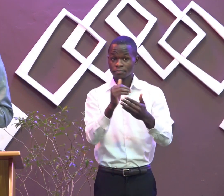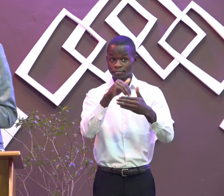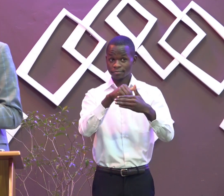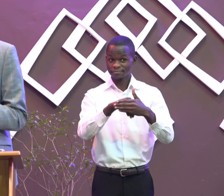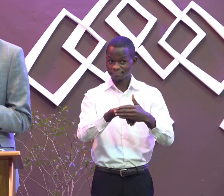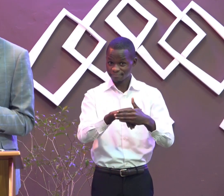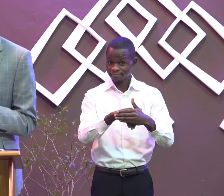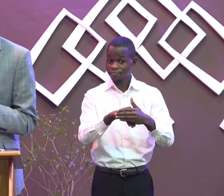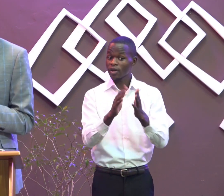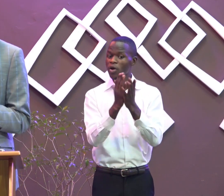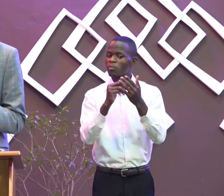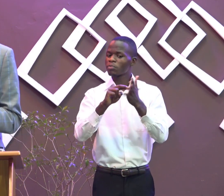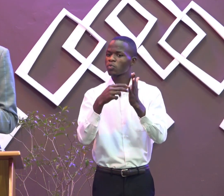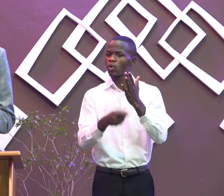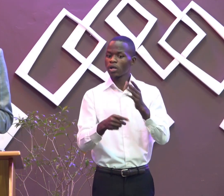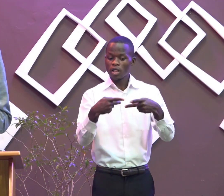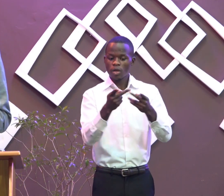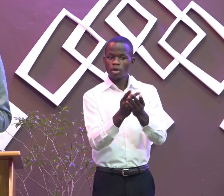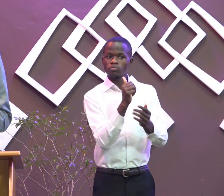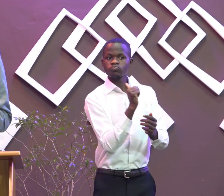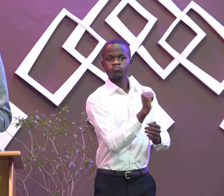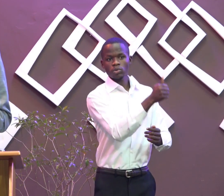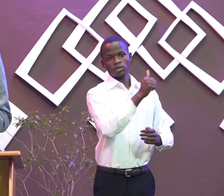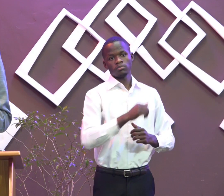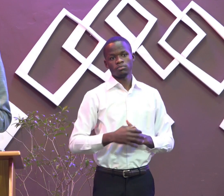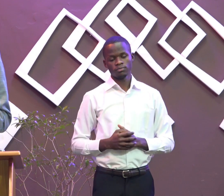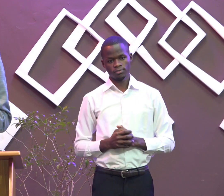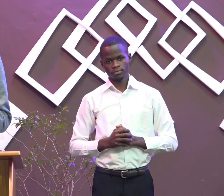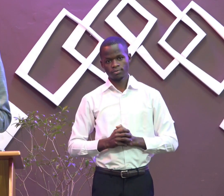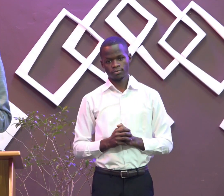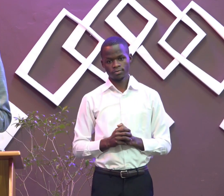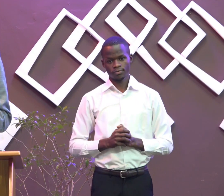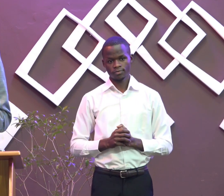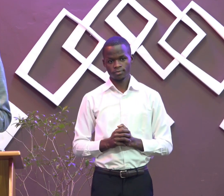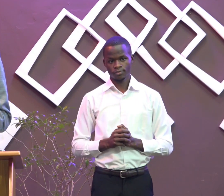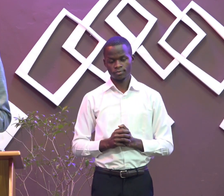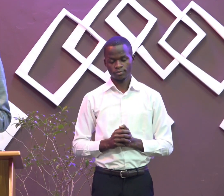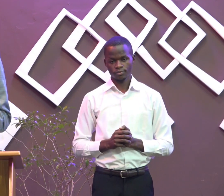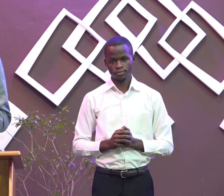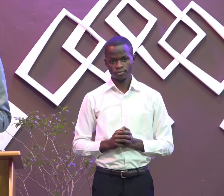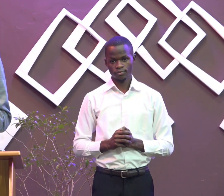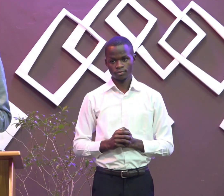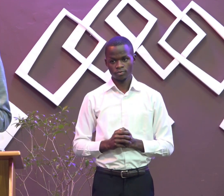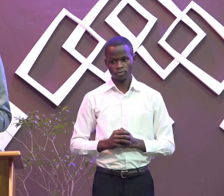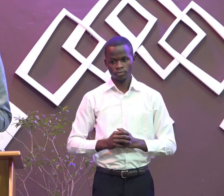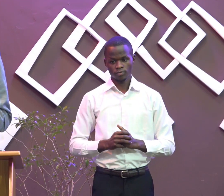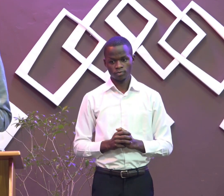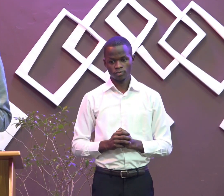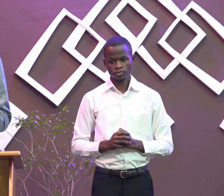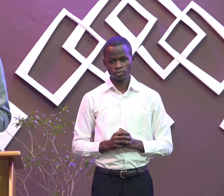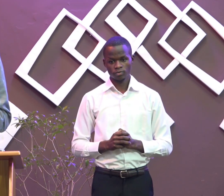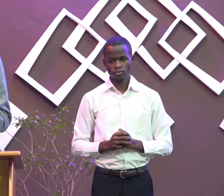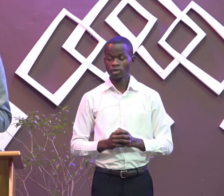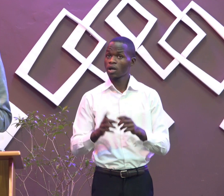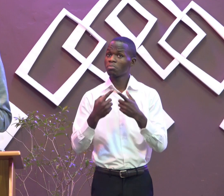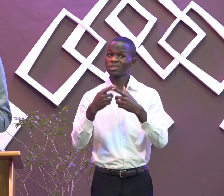that approached this lady. I don't know that they were Christians or not, but they told her once Christians step in a place, they will take over the place.